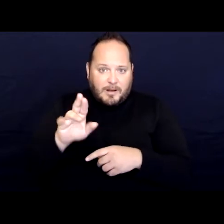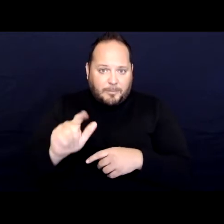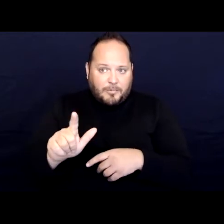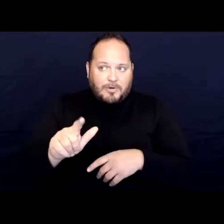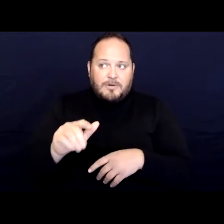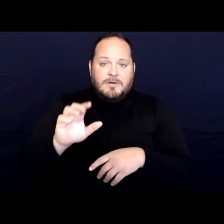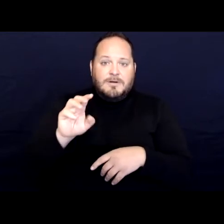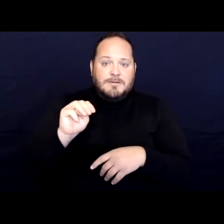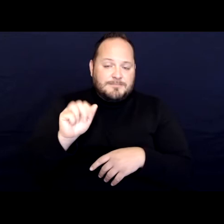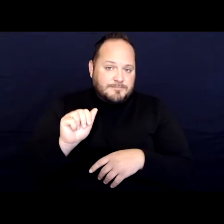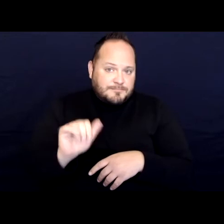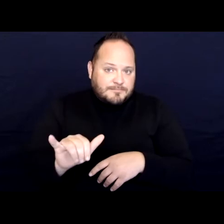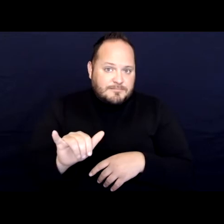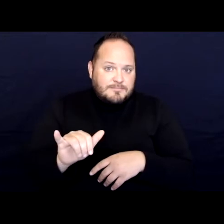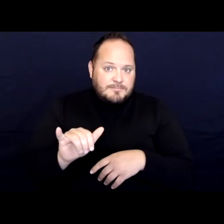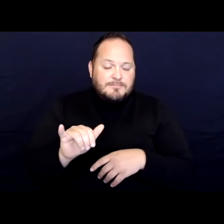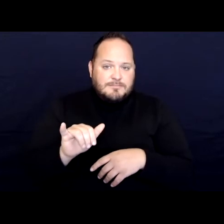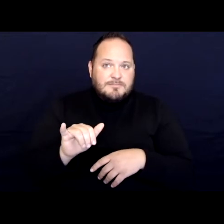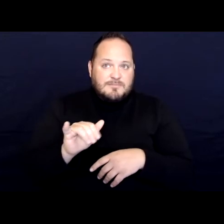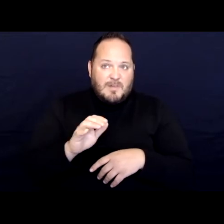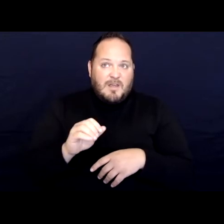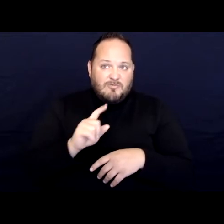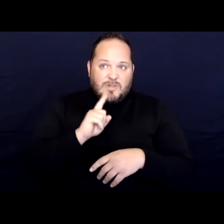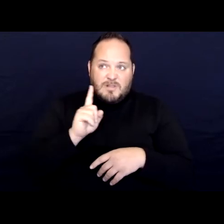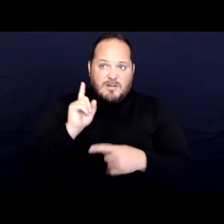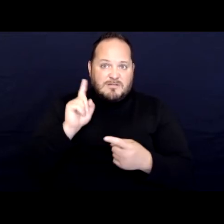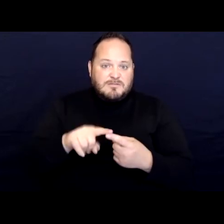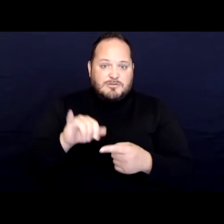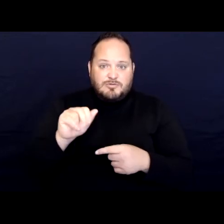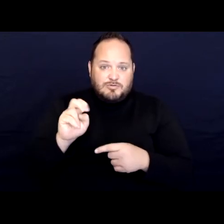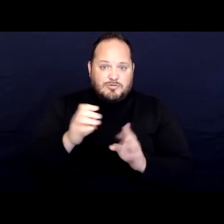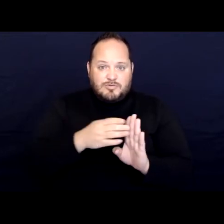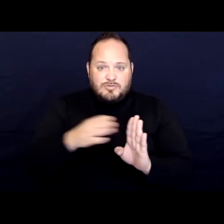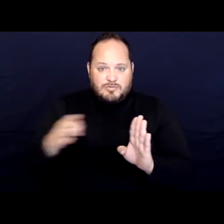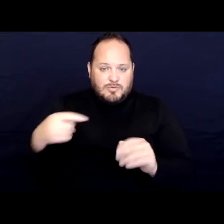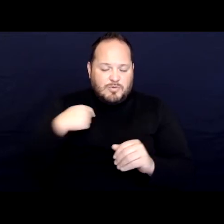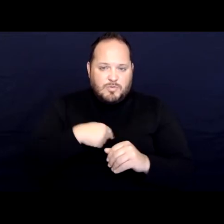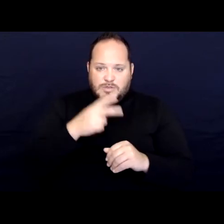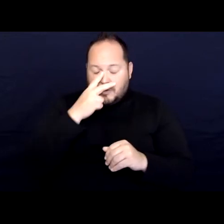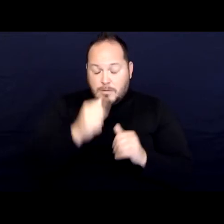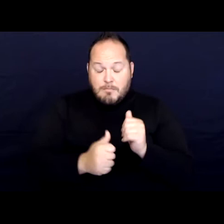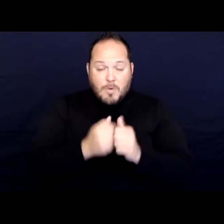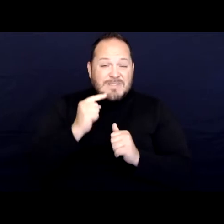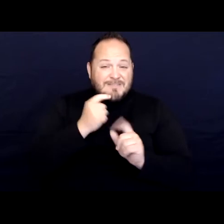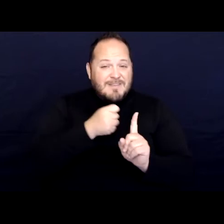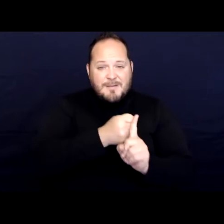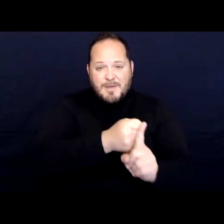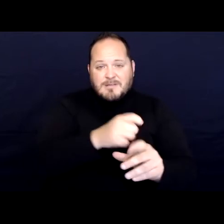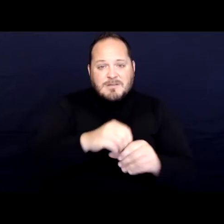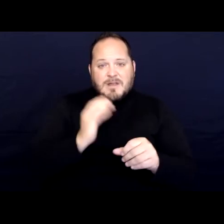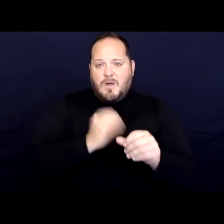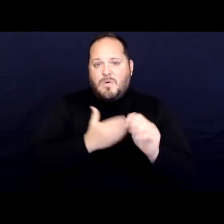May, really through June, we saw the most significant impacts in our community.